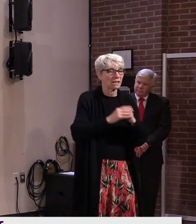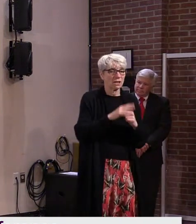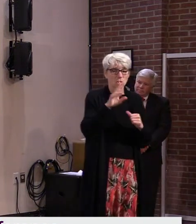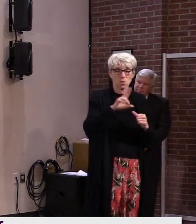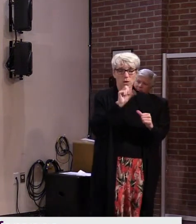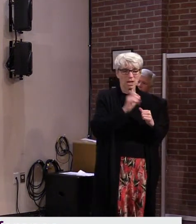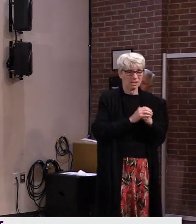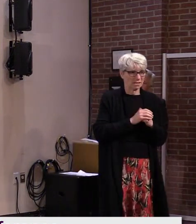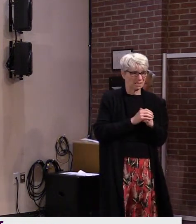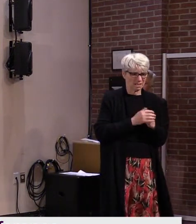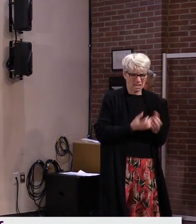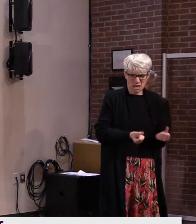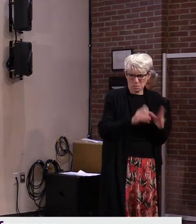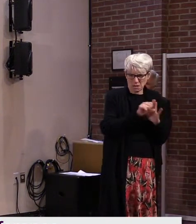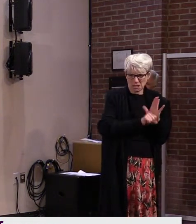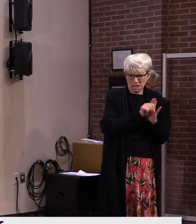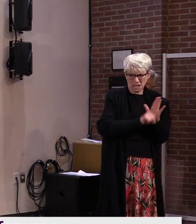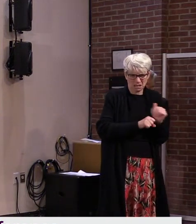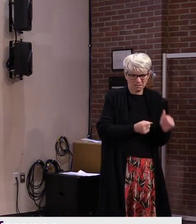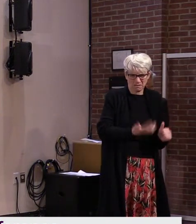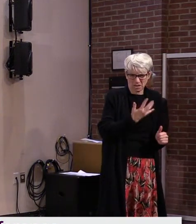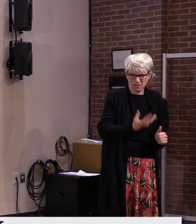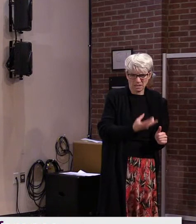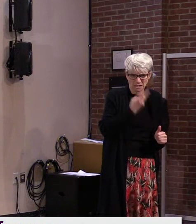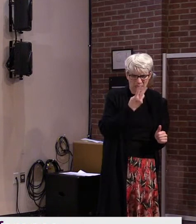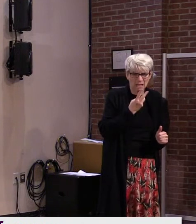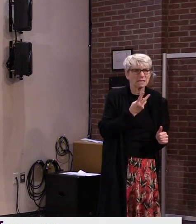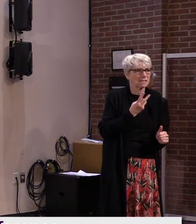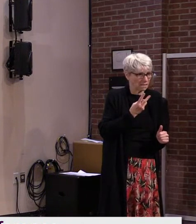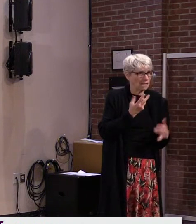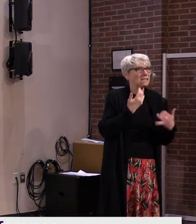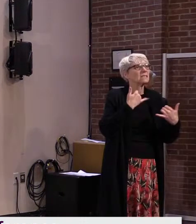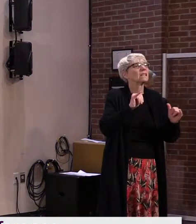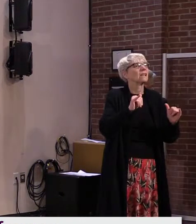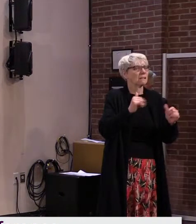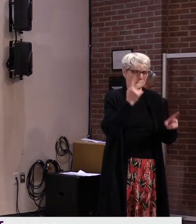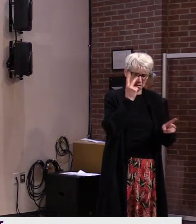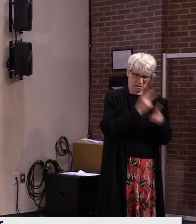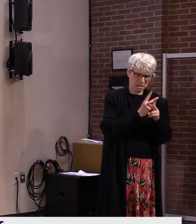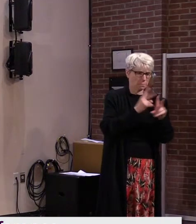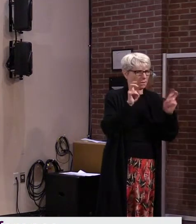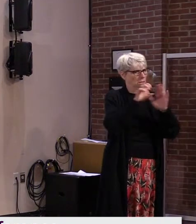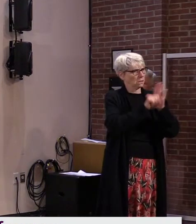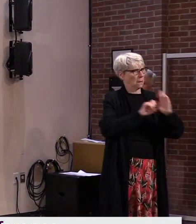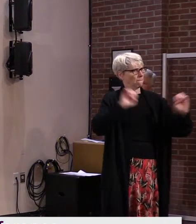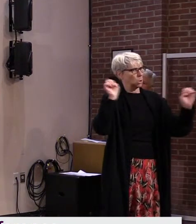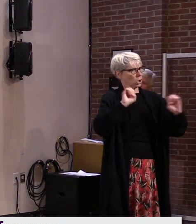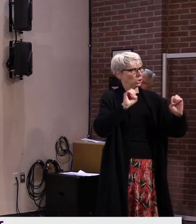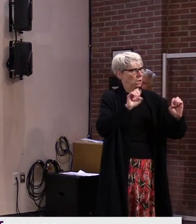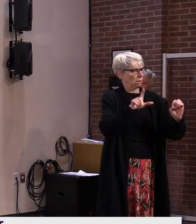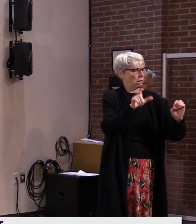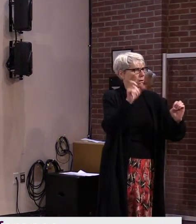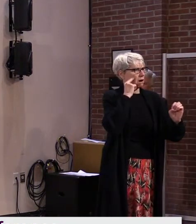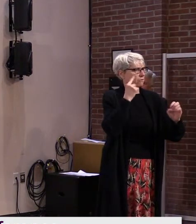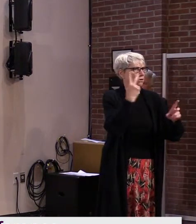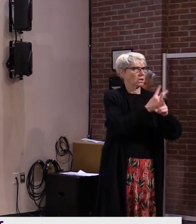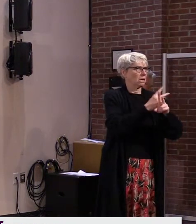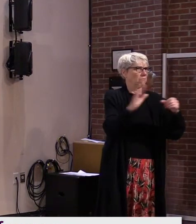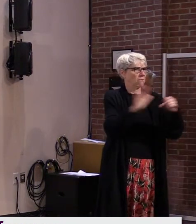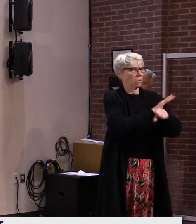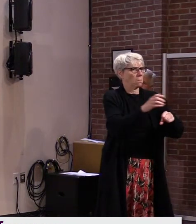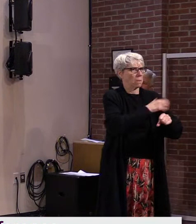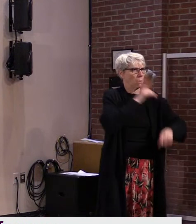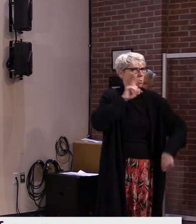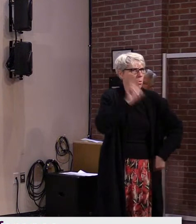a half a dozen states that still have a state of emergency. The vast majority of states have opened